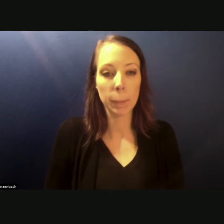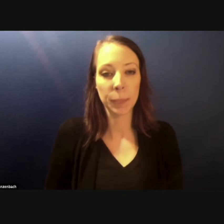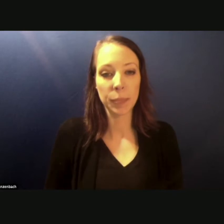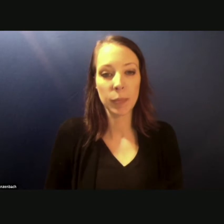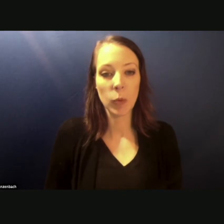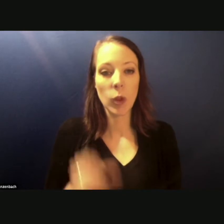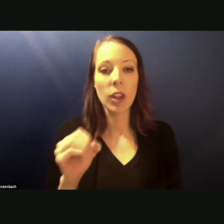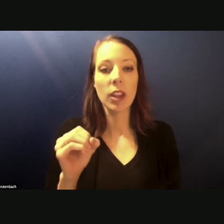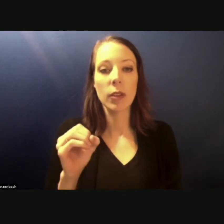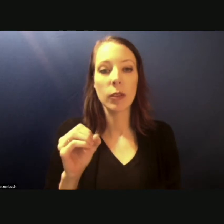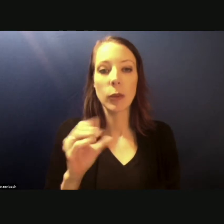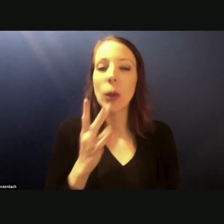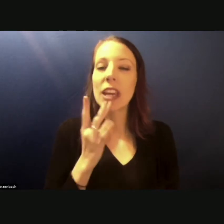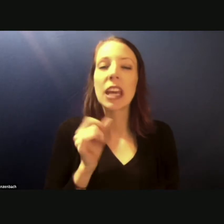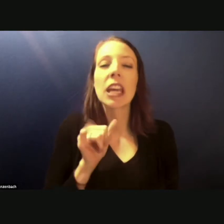They are so yummy.